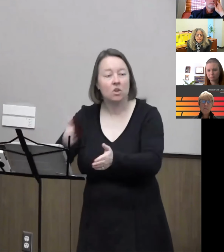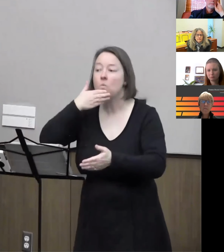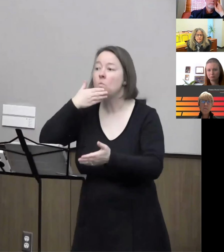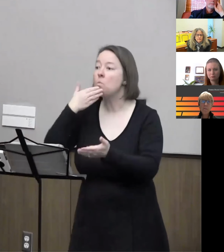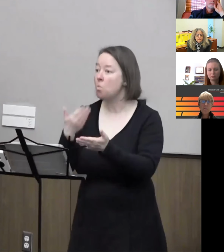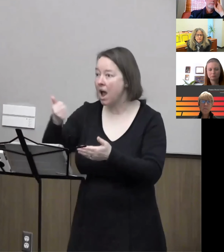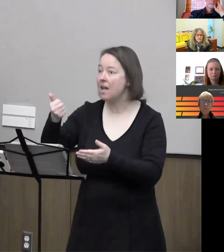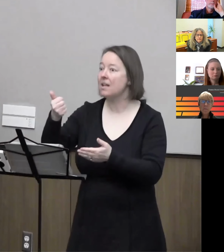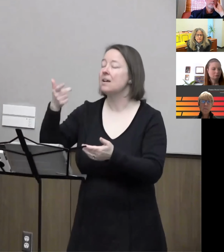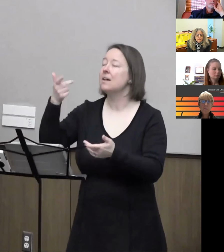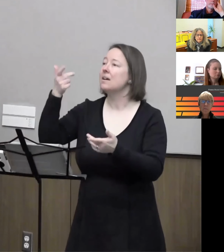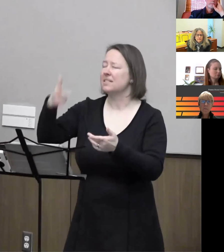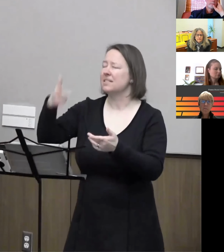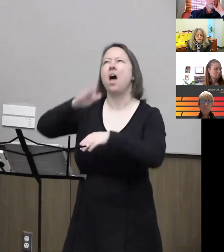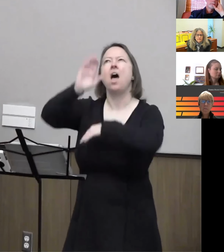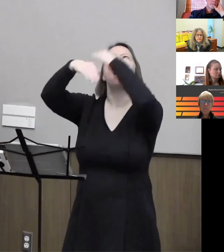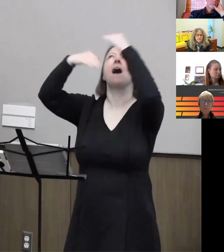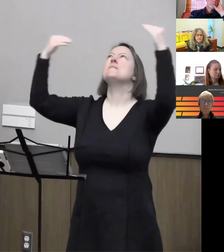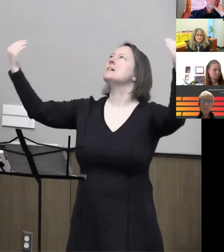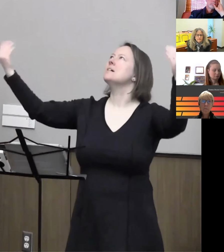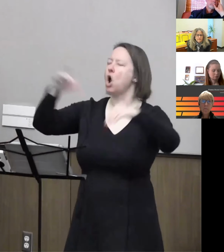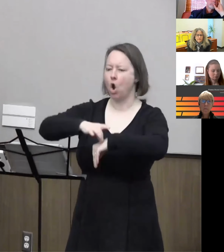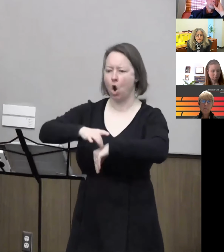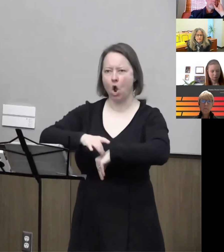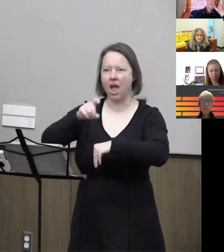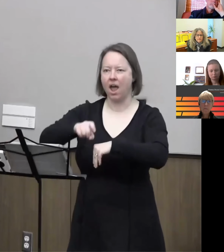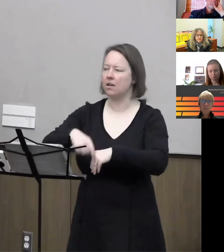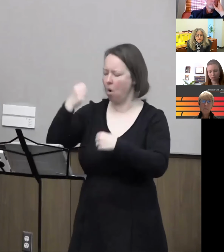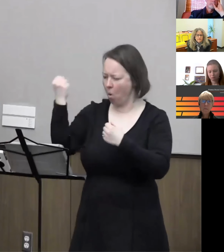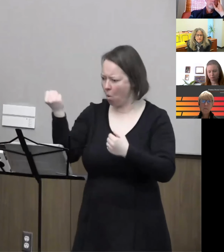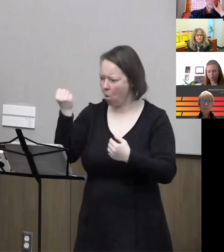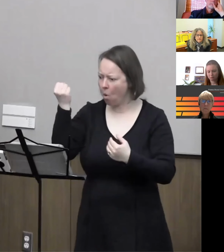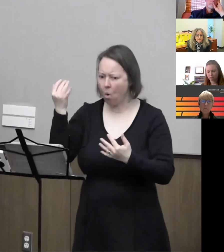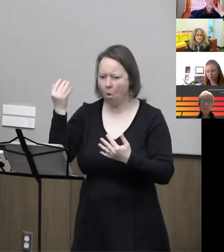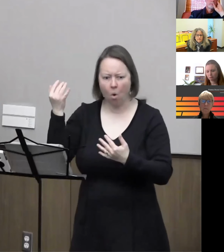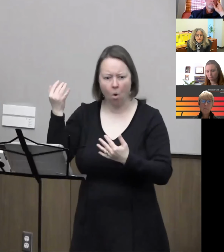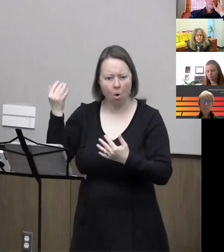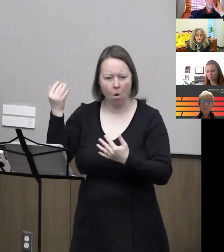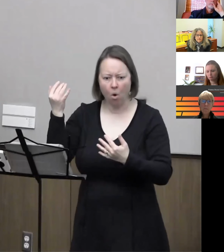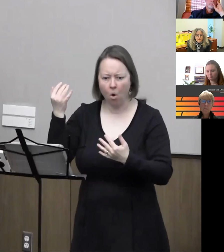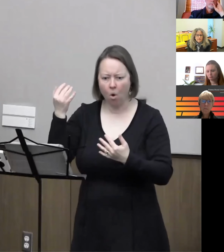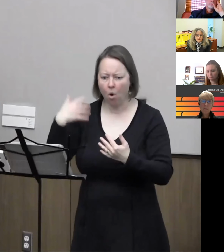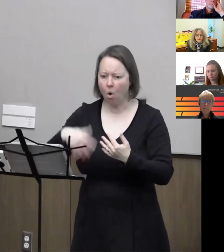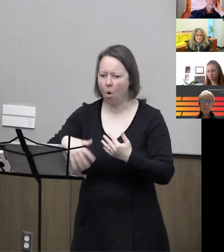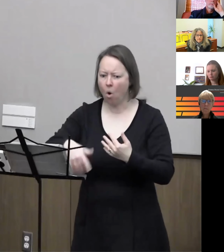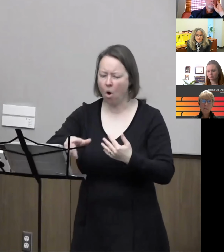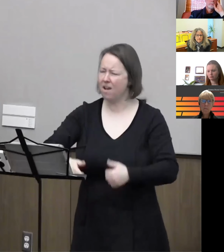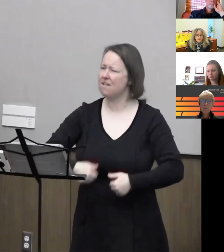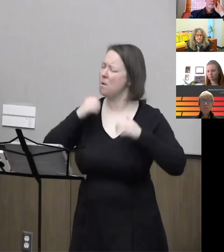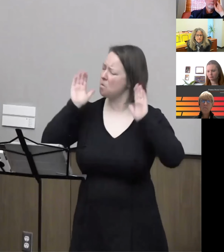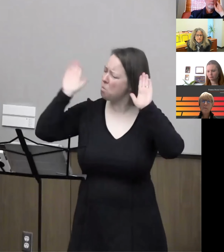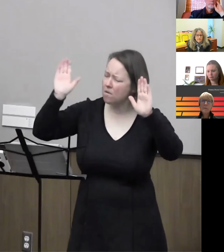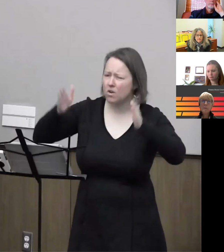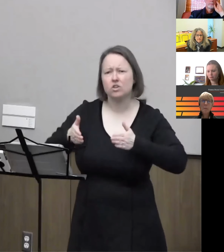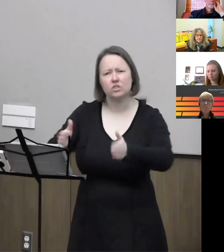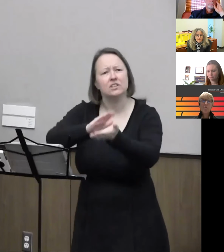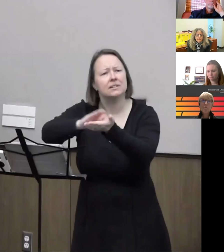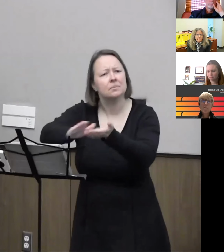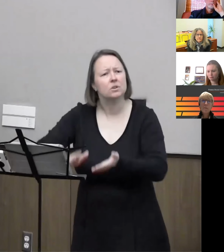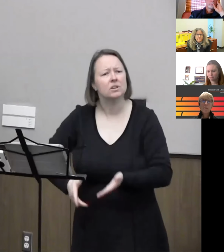the host of heaven and earth will have to pause and say, here lived the great street sweeper